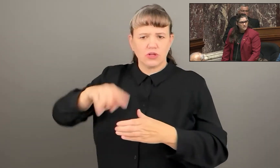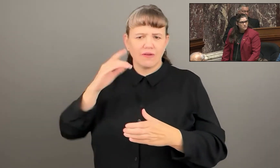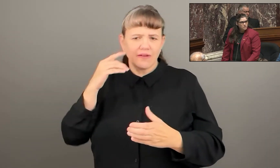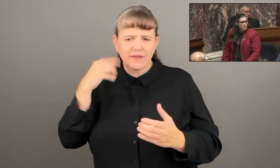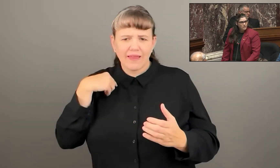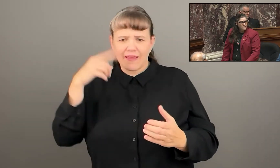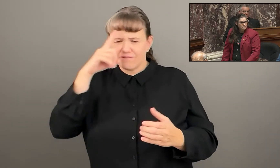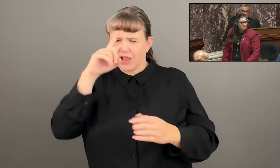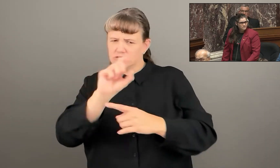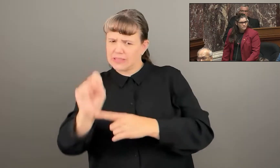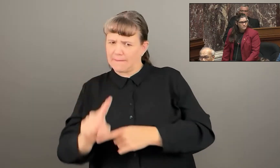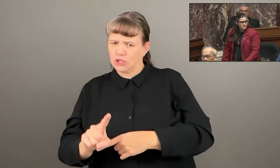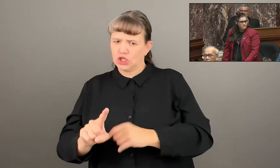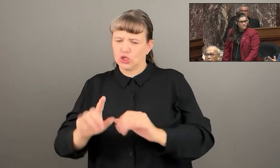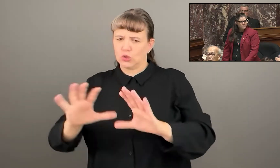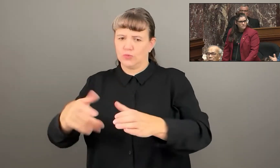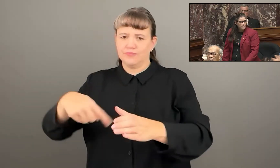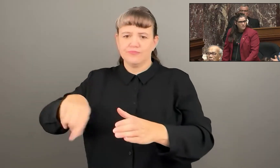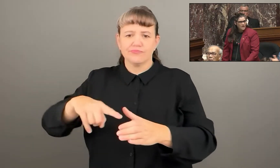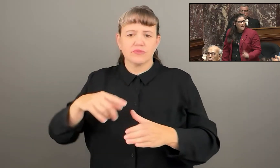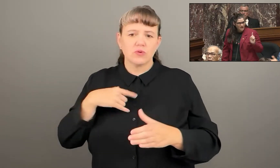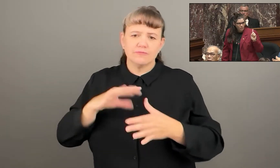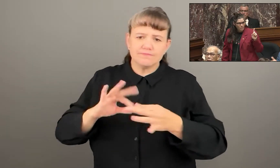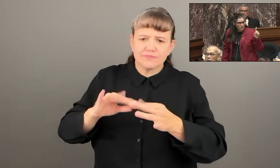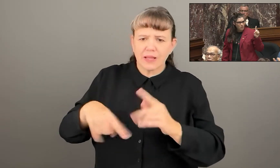of this House to welcome them.